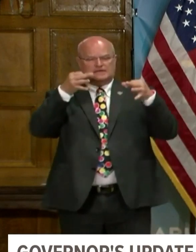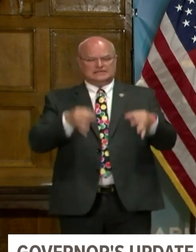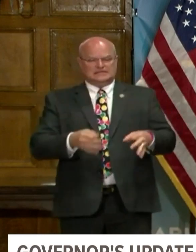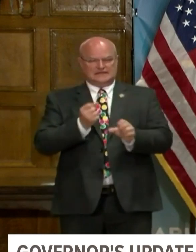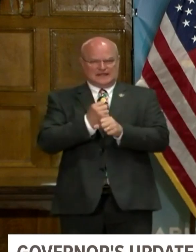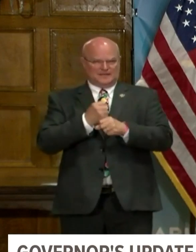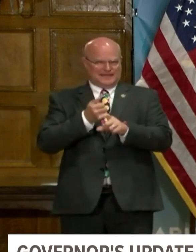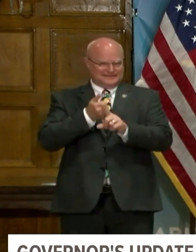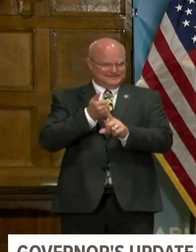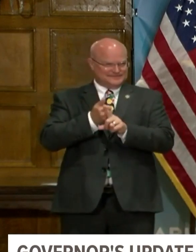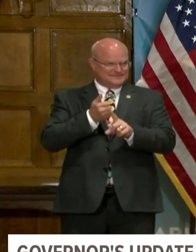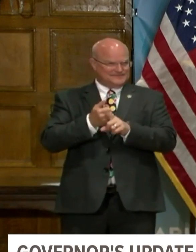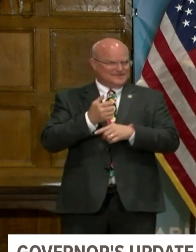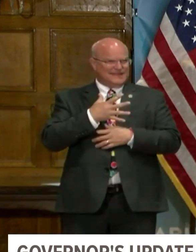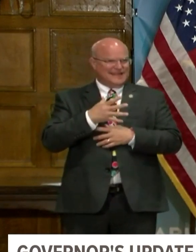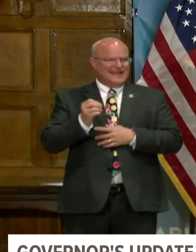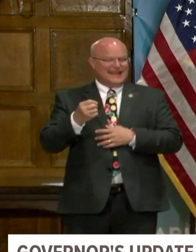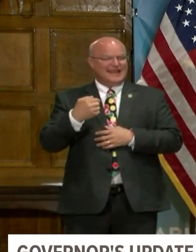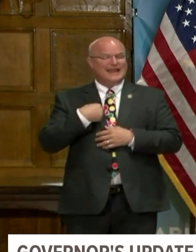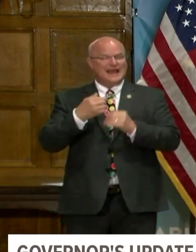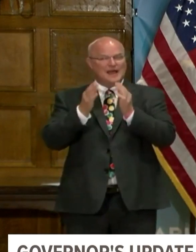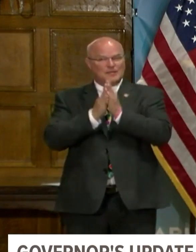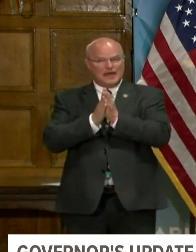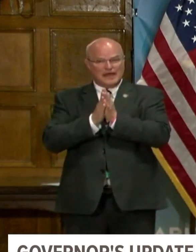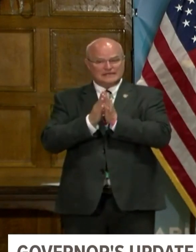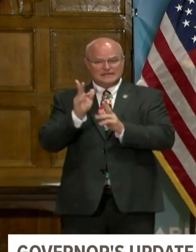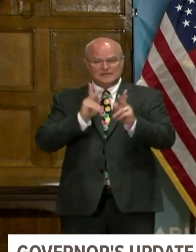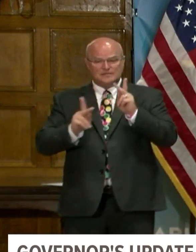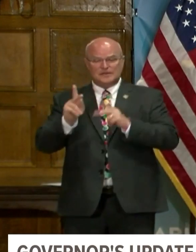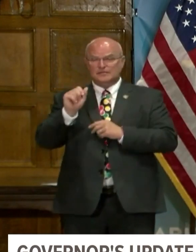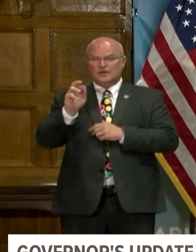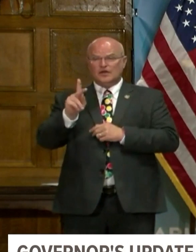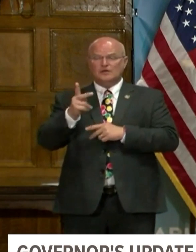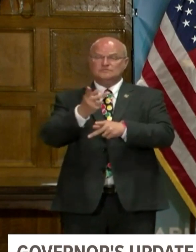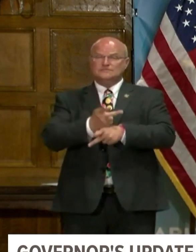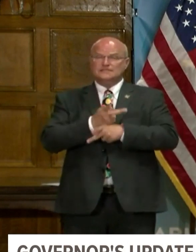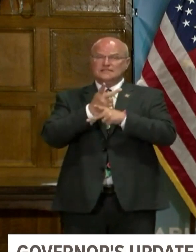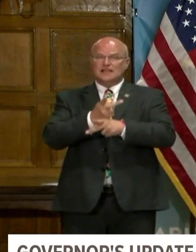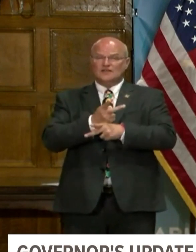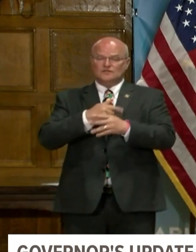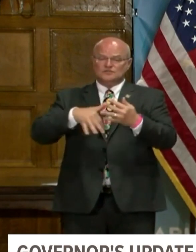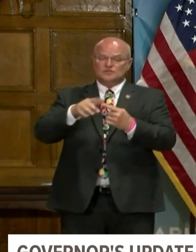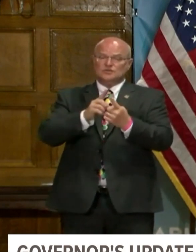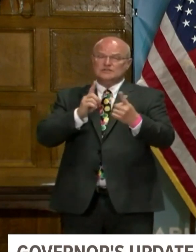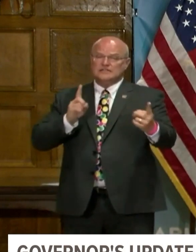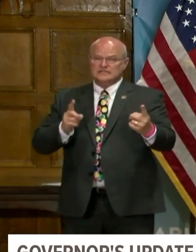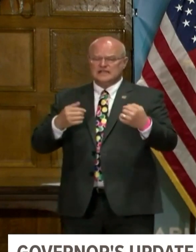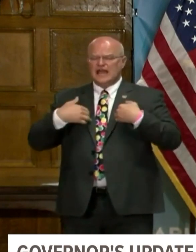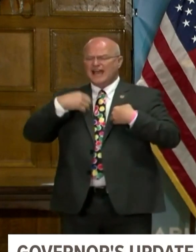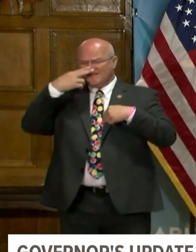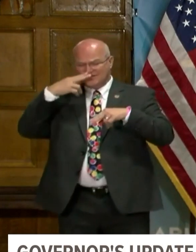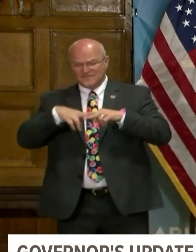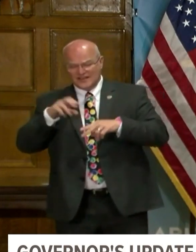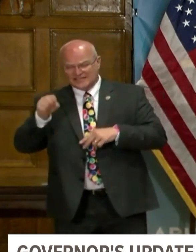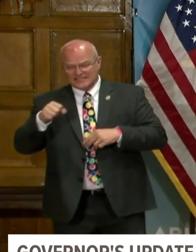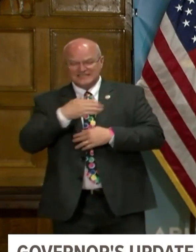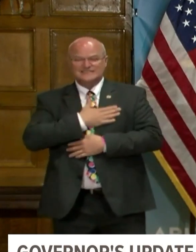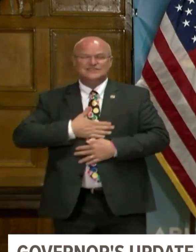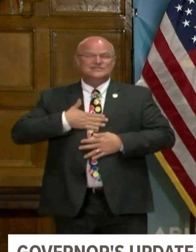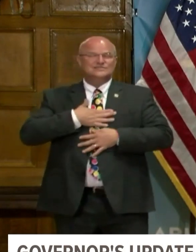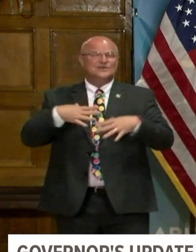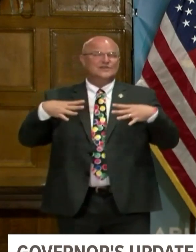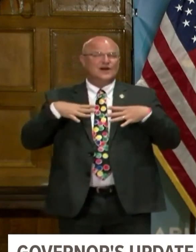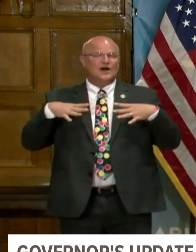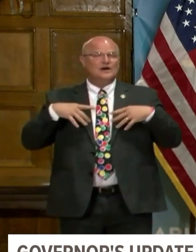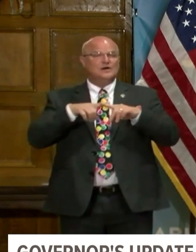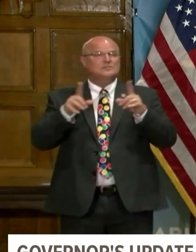they make. And I'm asking them to be careful and to socially distance and to have fun, enjoy the holiday,